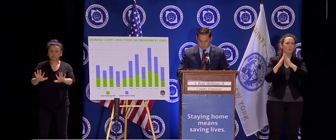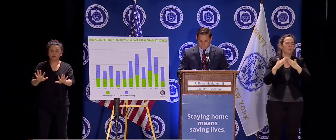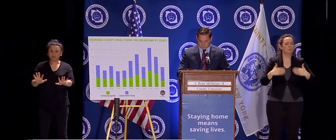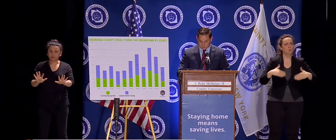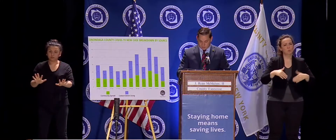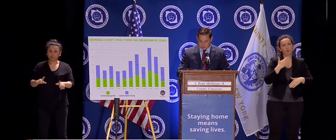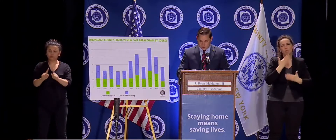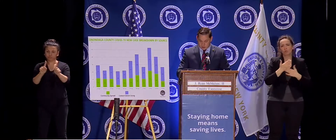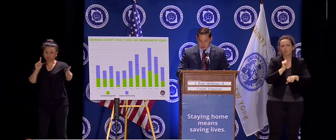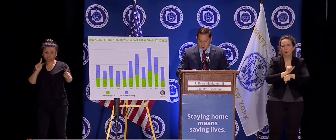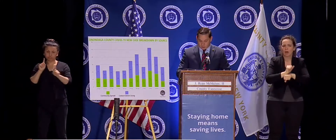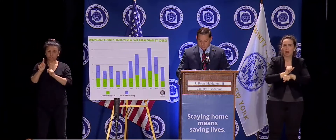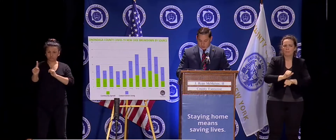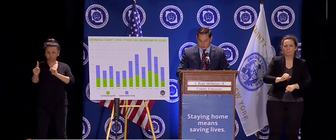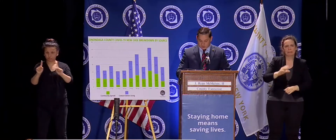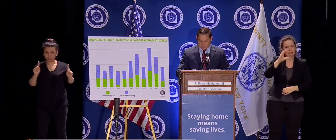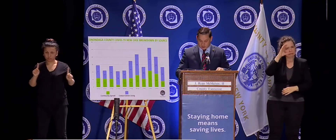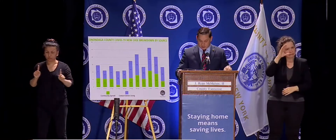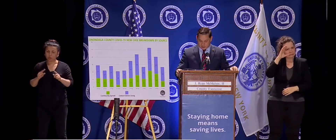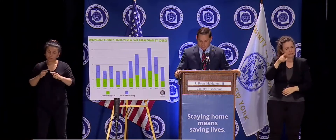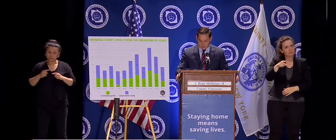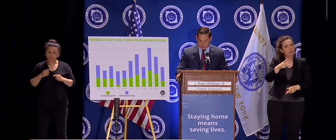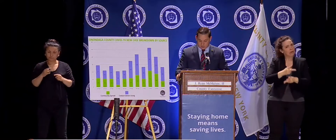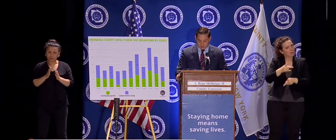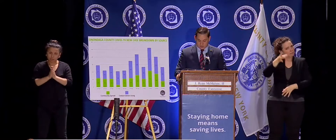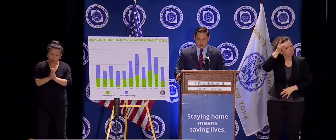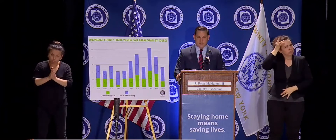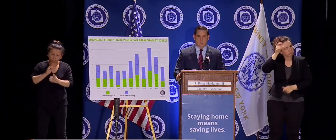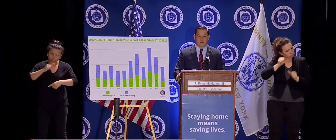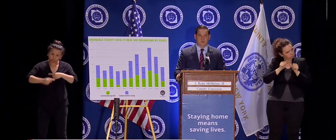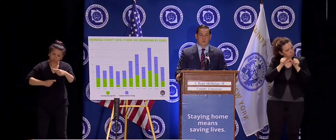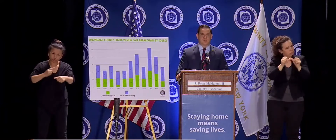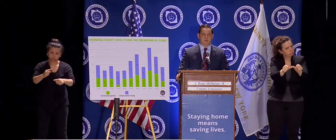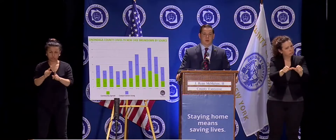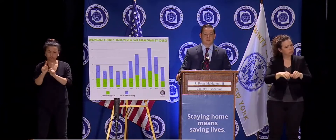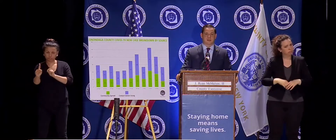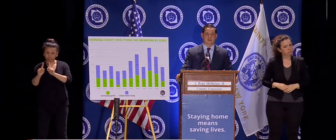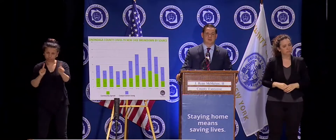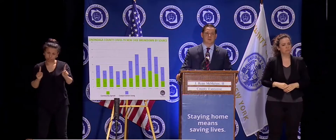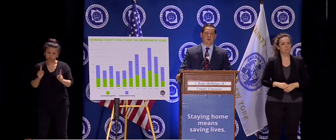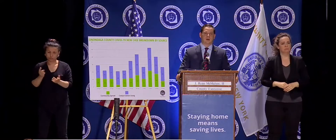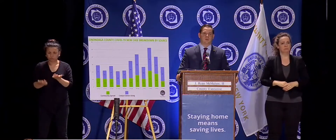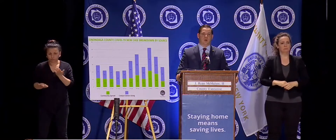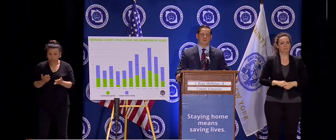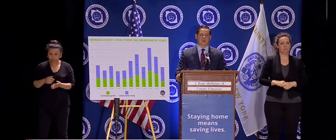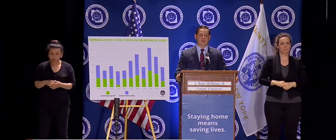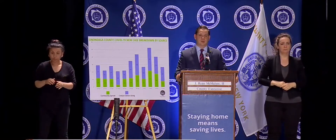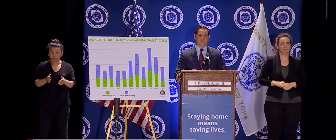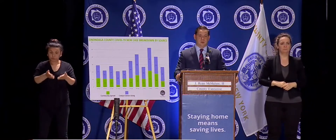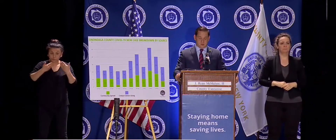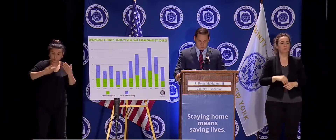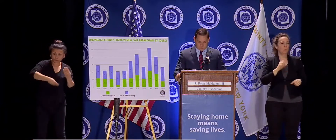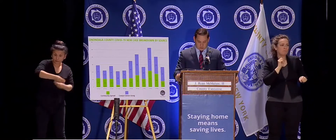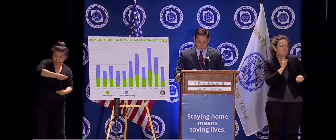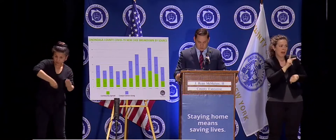forward. Related to a restart, we continue to move towards that process, more information. Certainly, we're